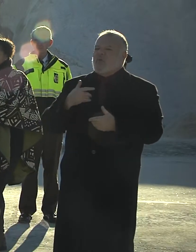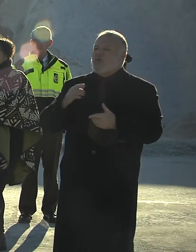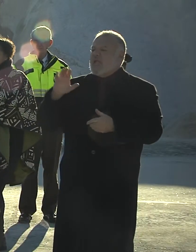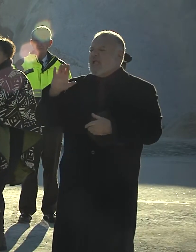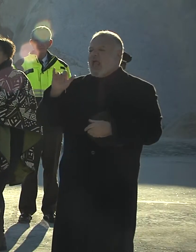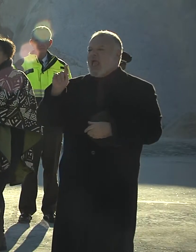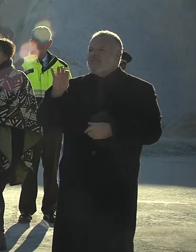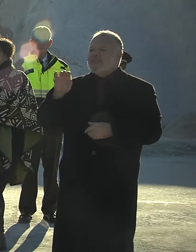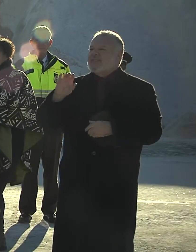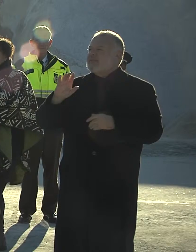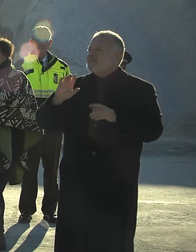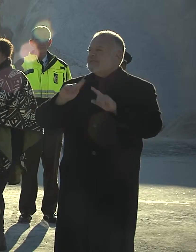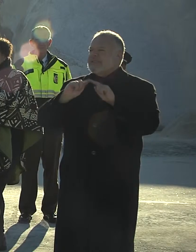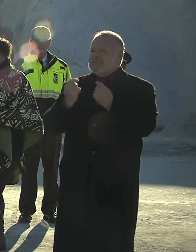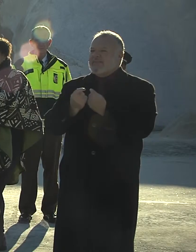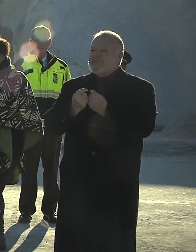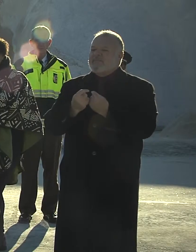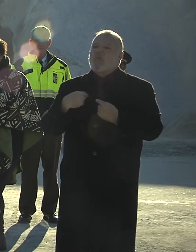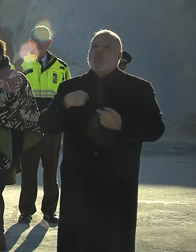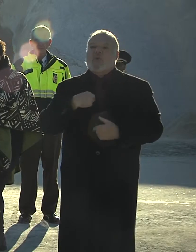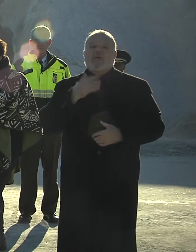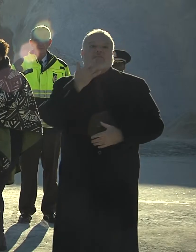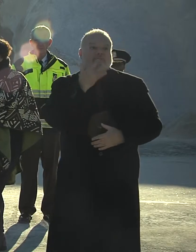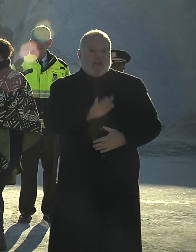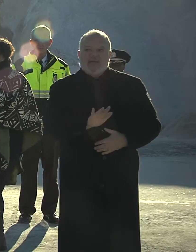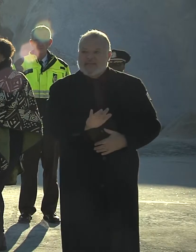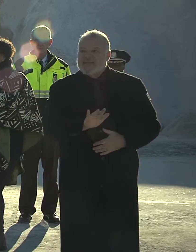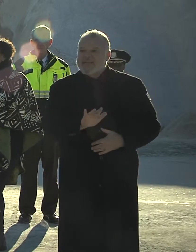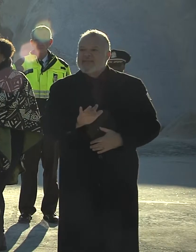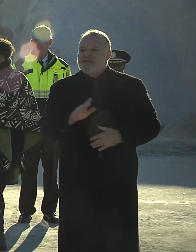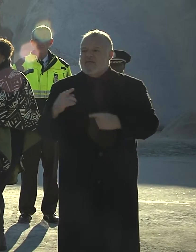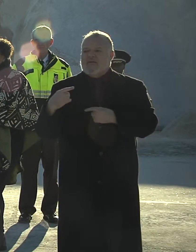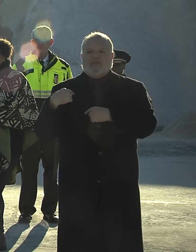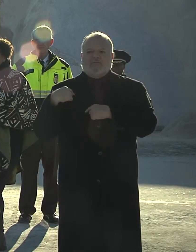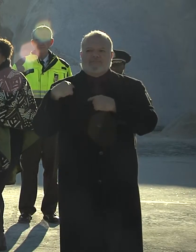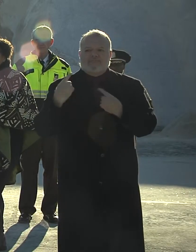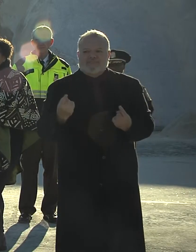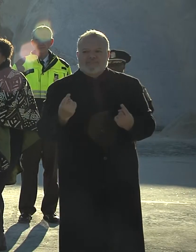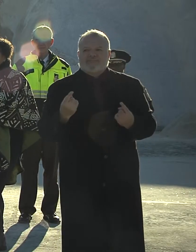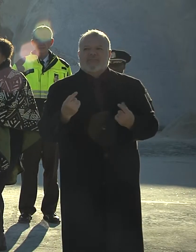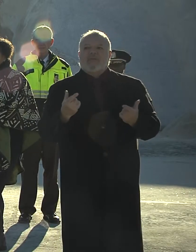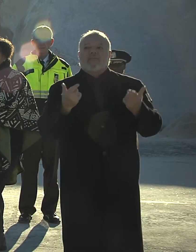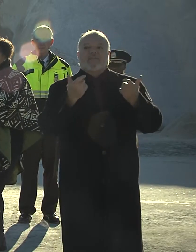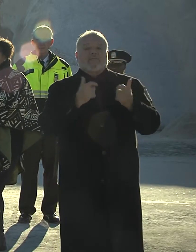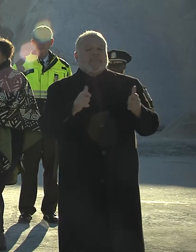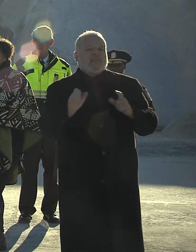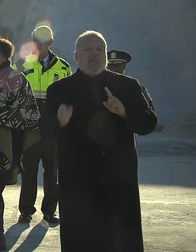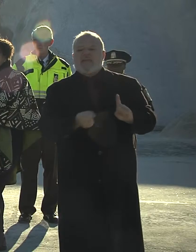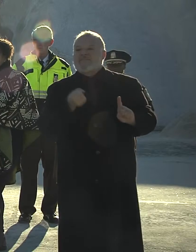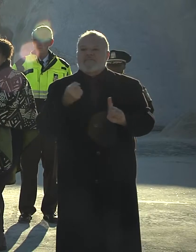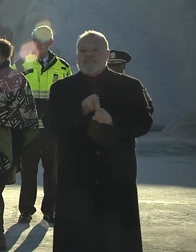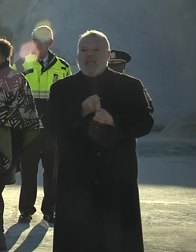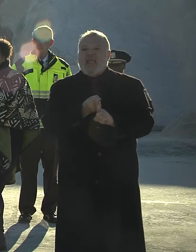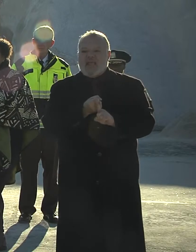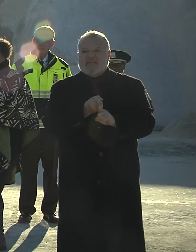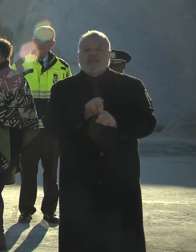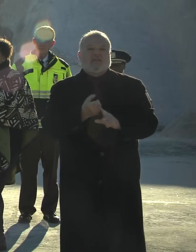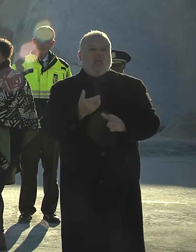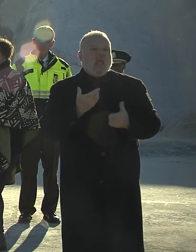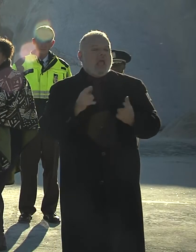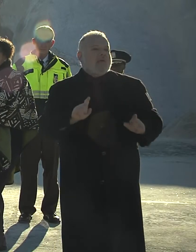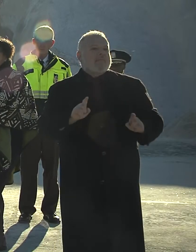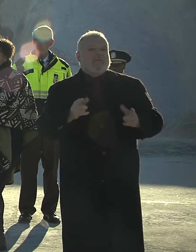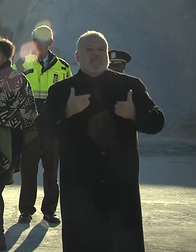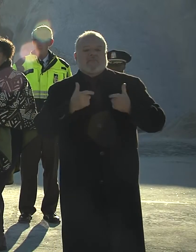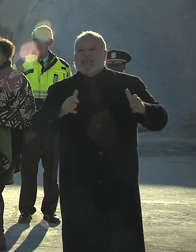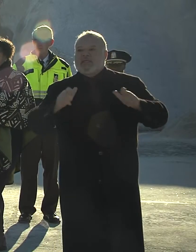very lucky in some ways. There were major storms that happened to hit at certain tide levels that